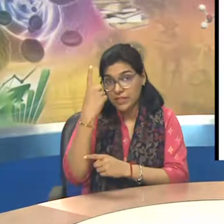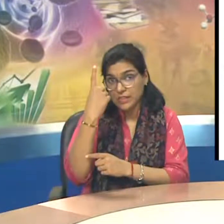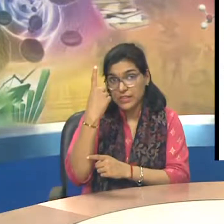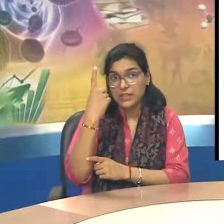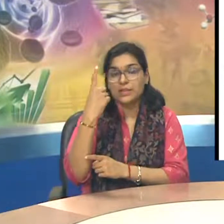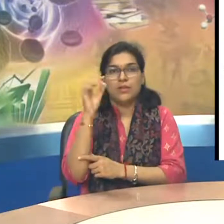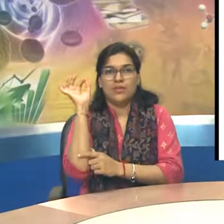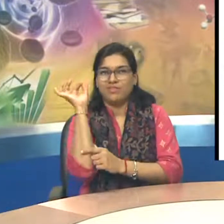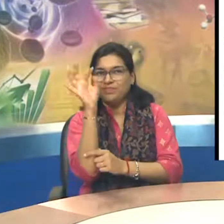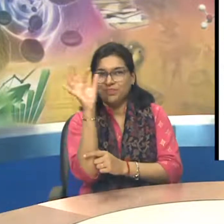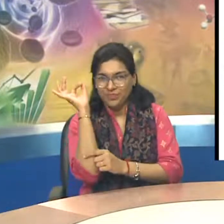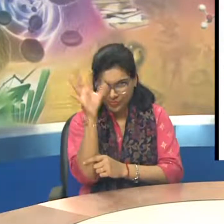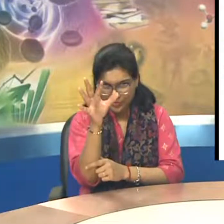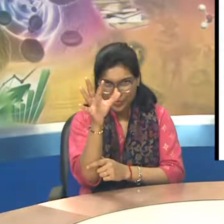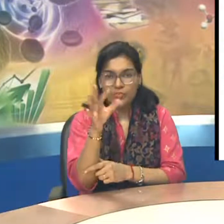First column is